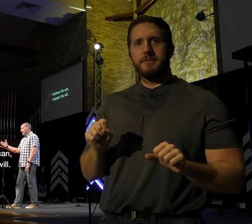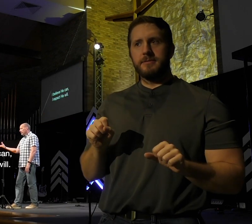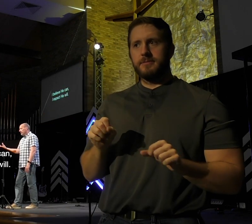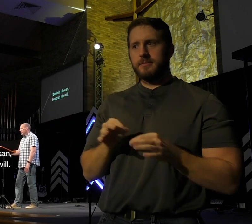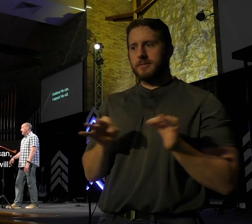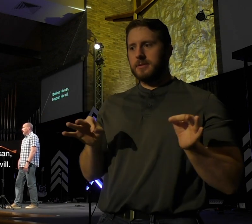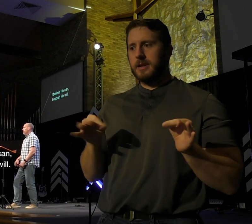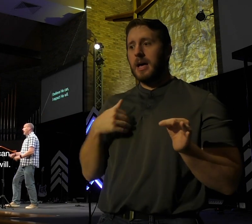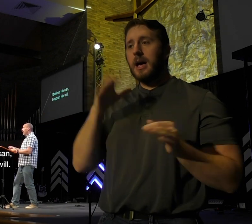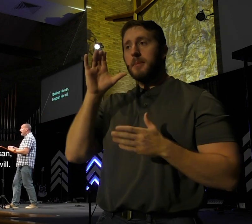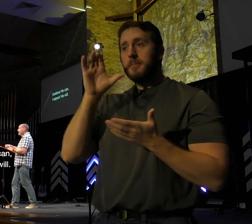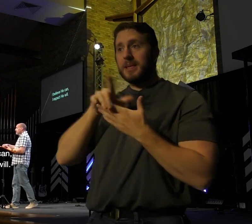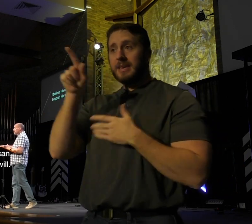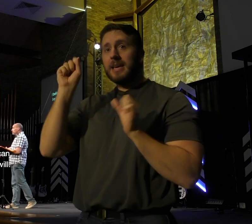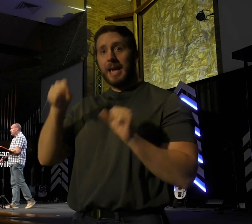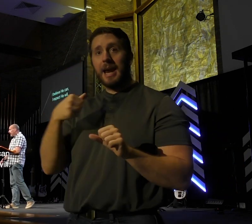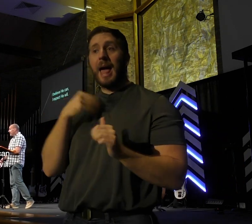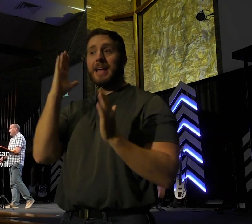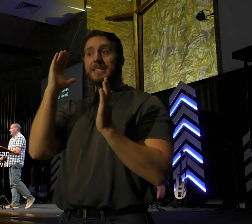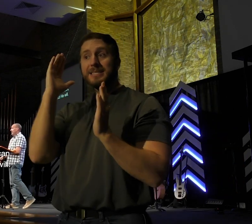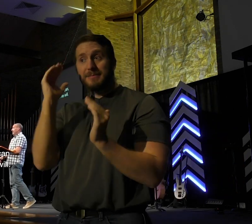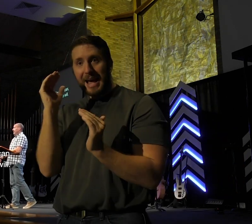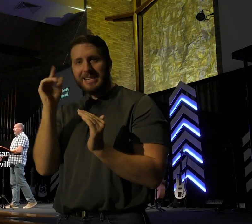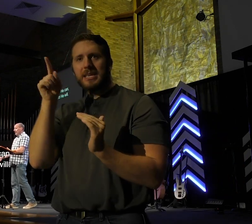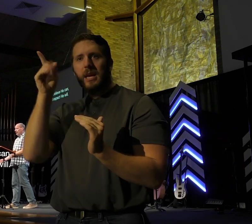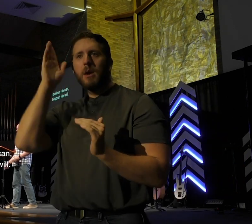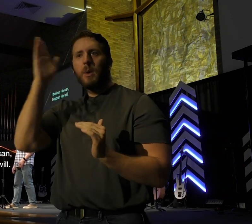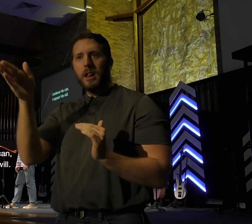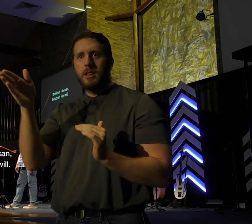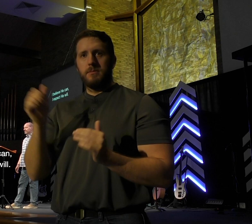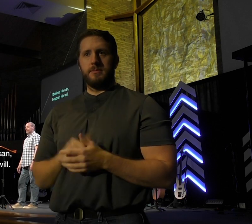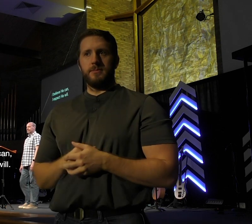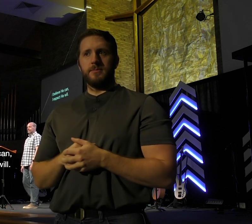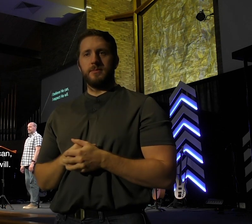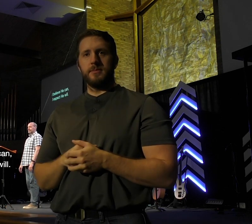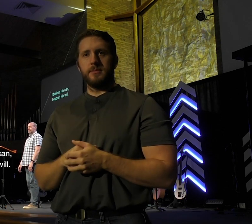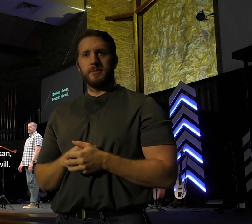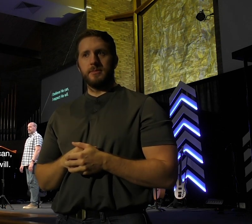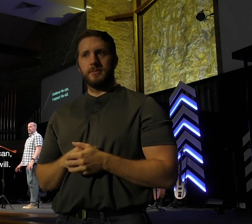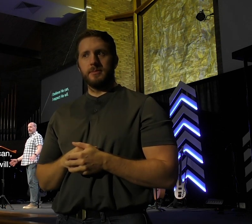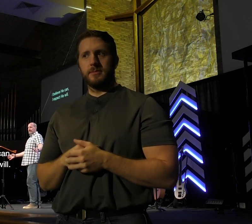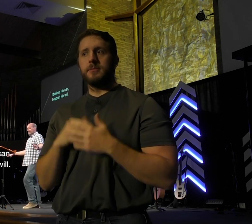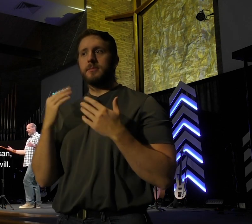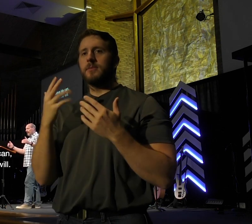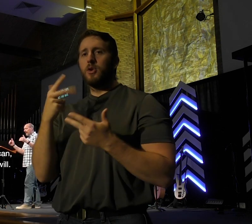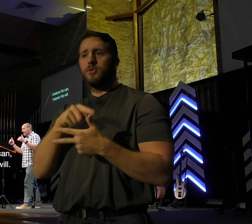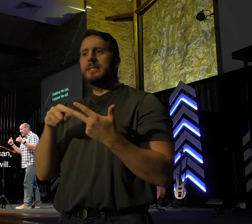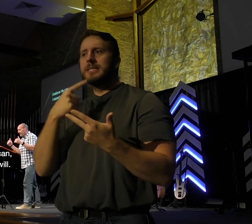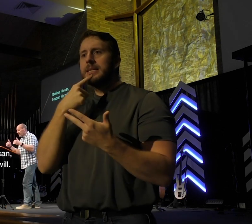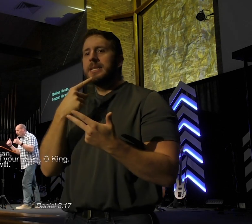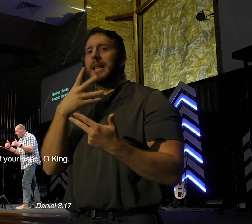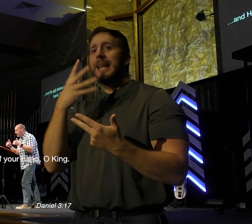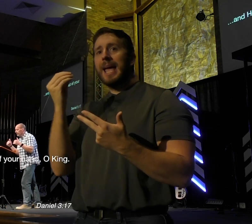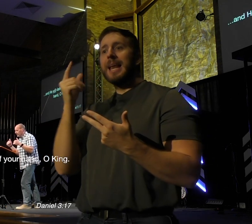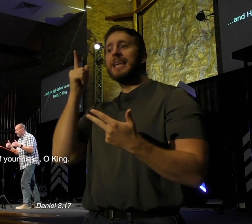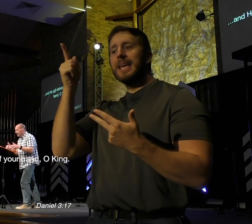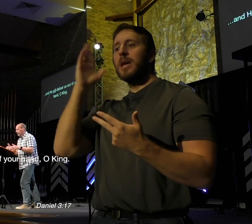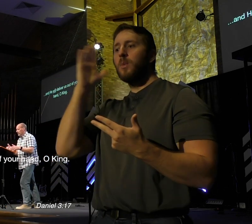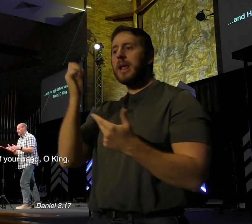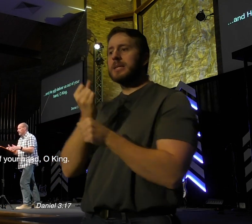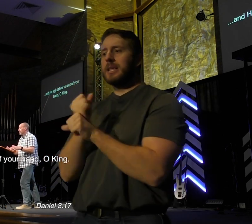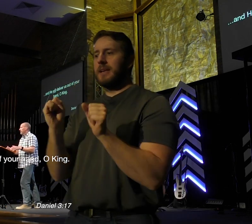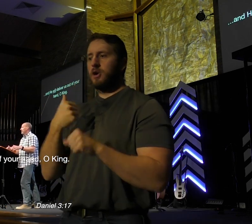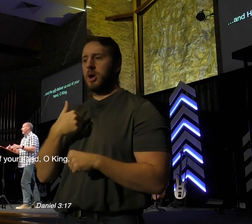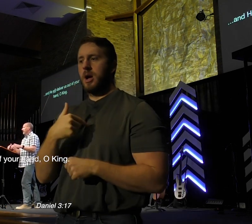says, not only I believe he can, I expect he will. The three guys say, and he will